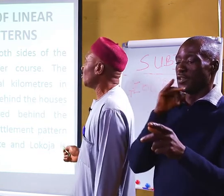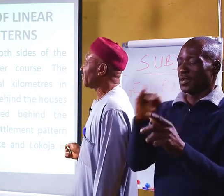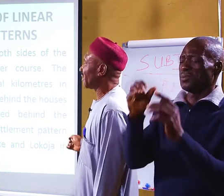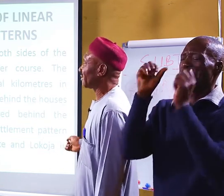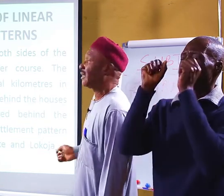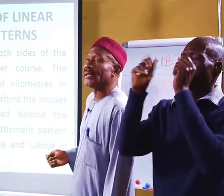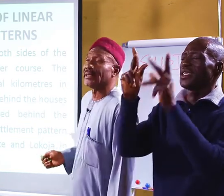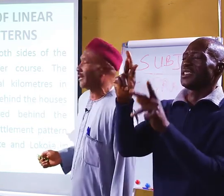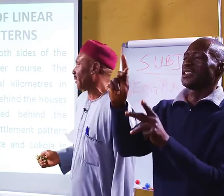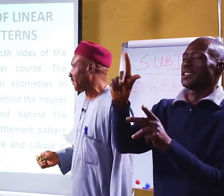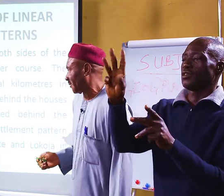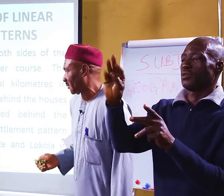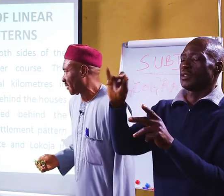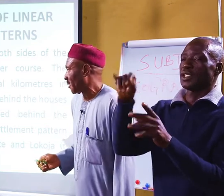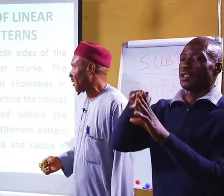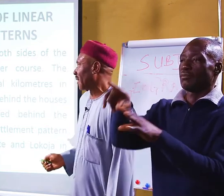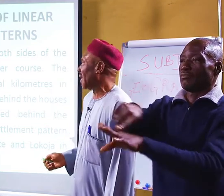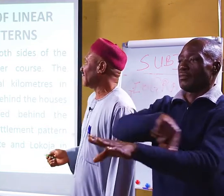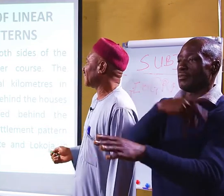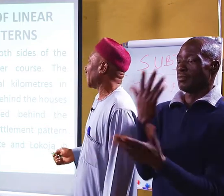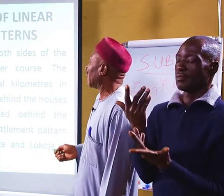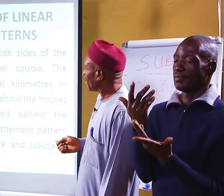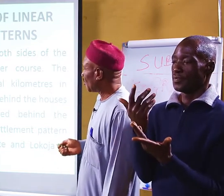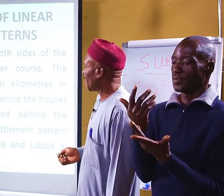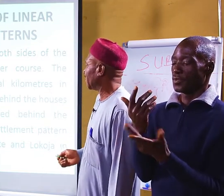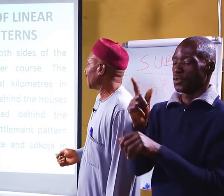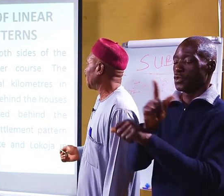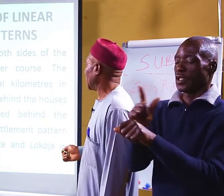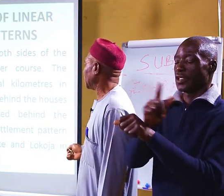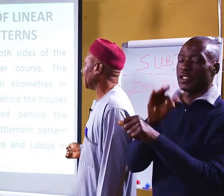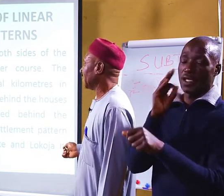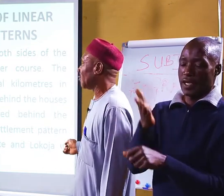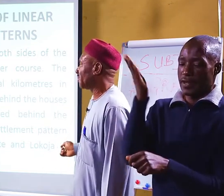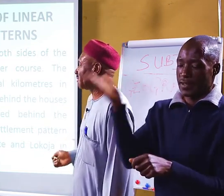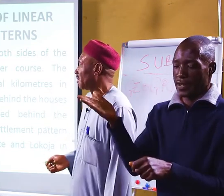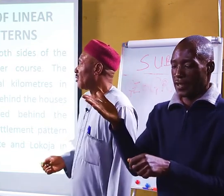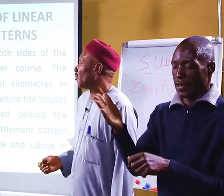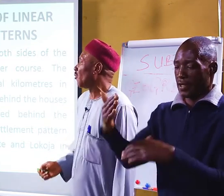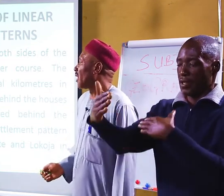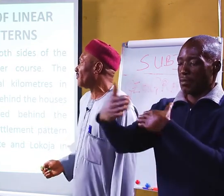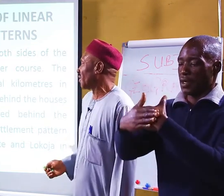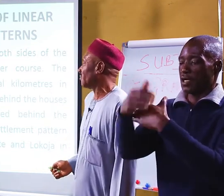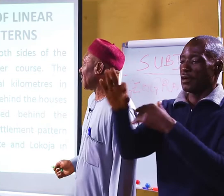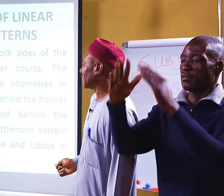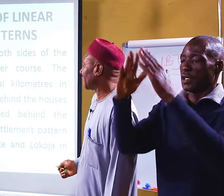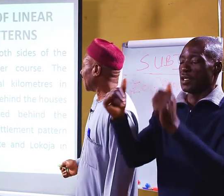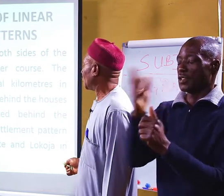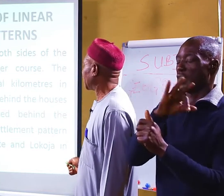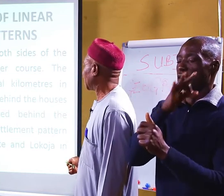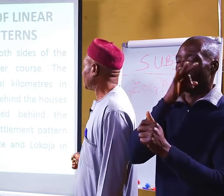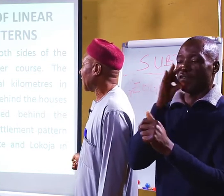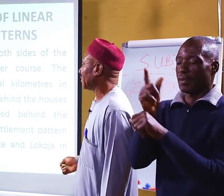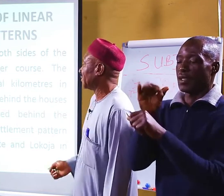several kilometers in length. Gardens are located behind the houses, while farmlands